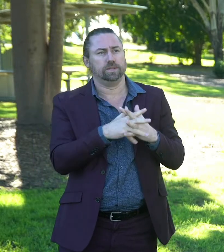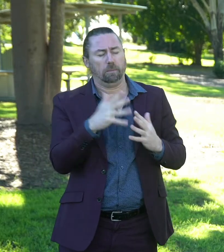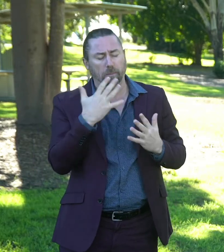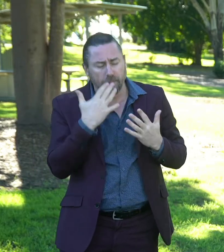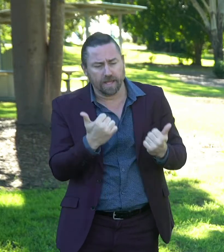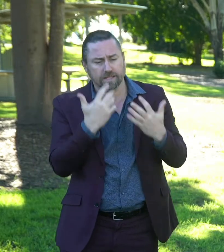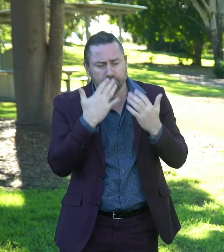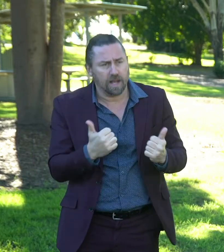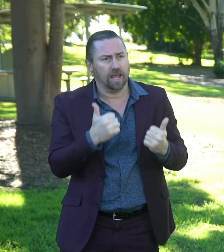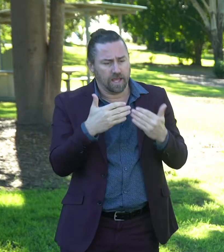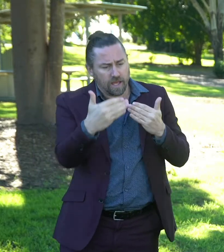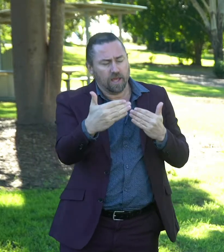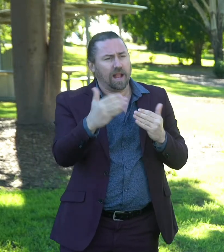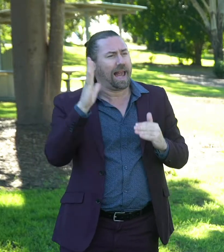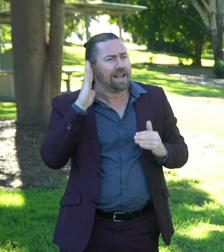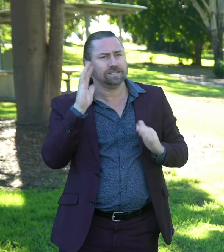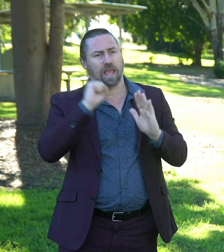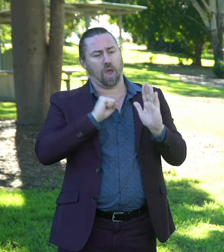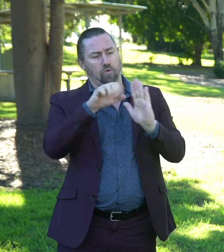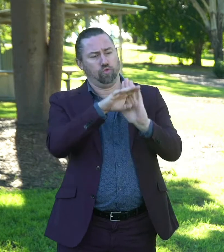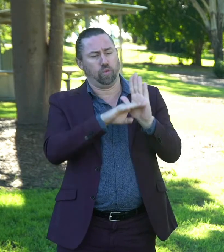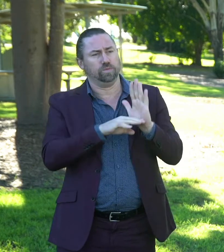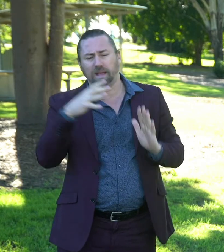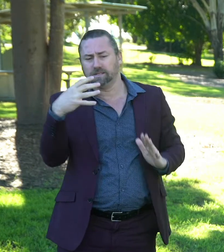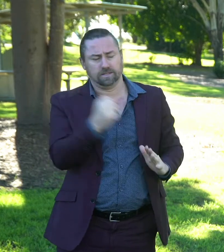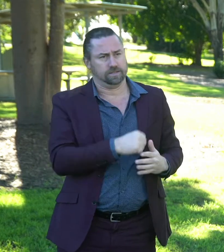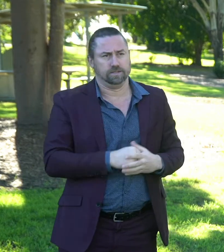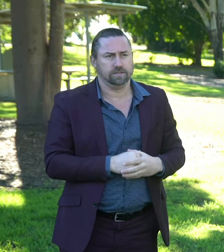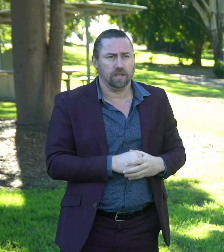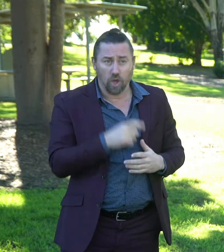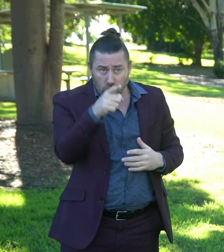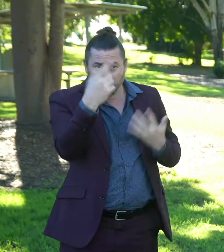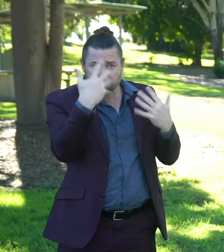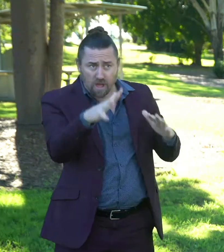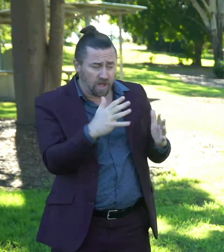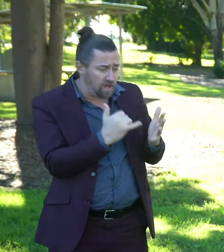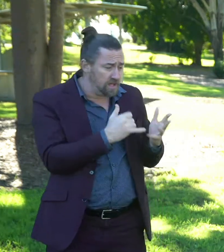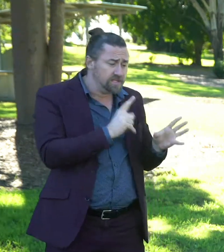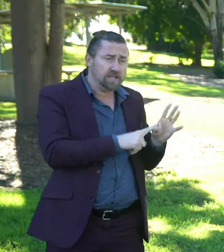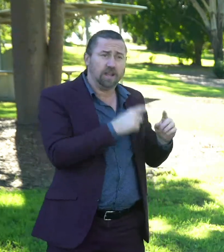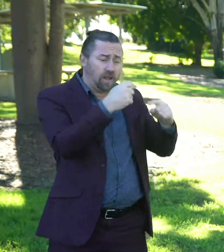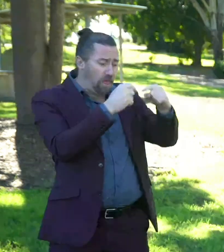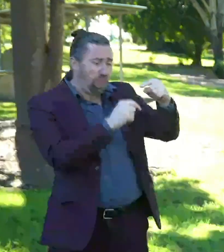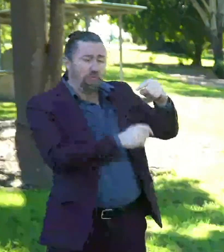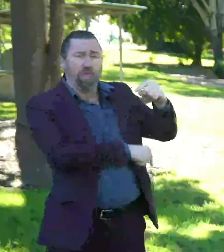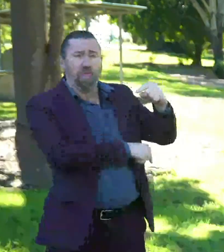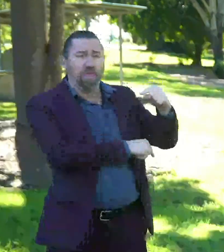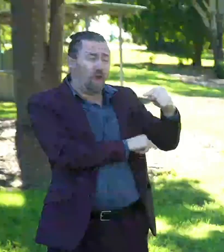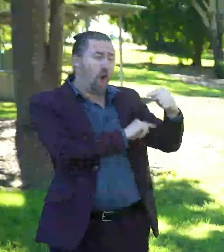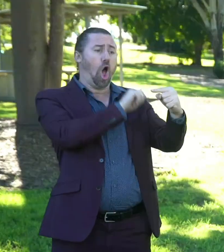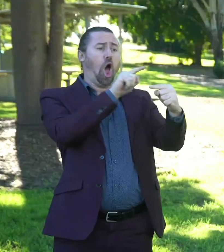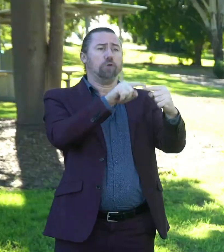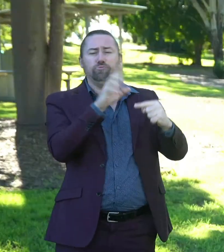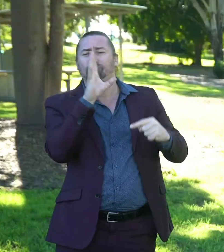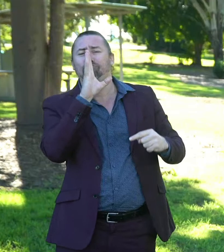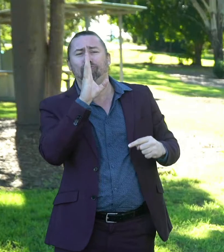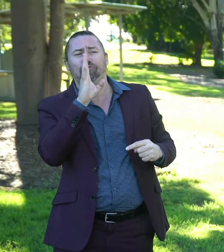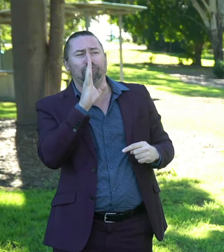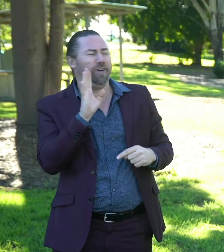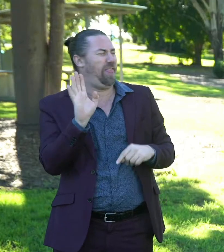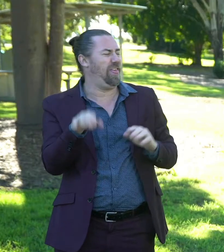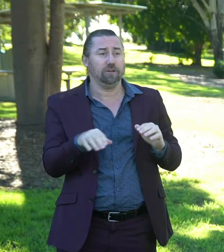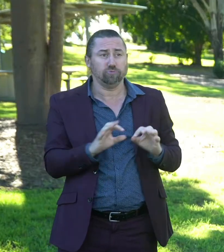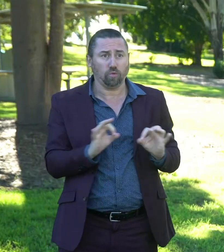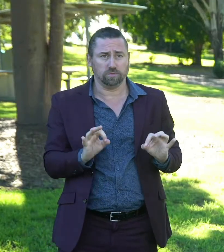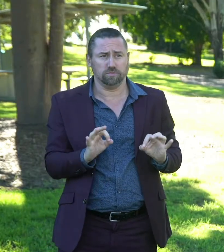thing, especially if they have travelled down to New South Wales during that period. So